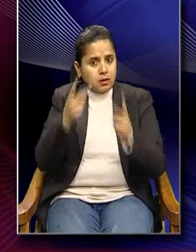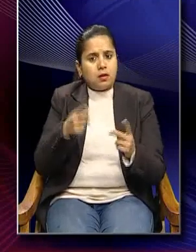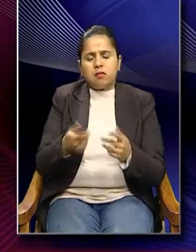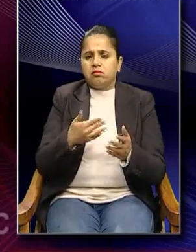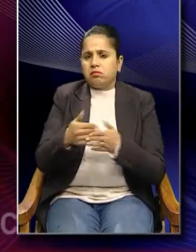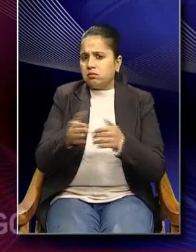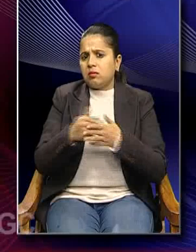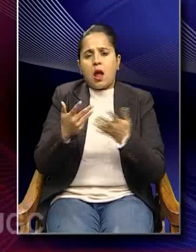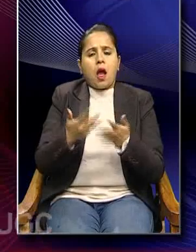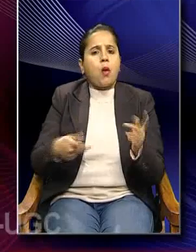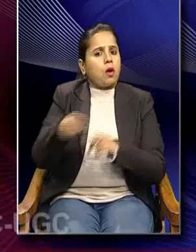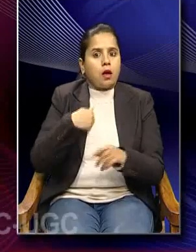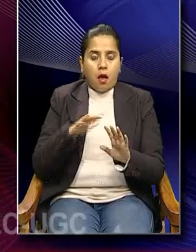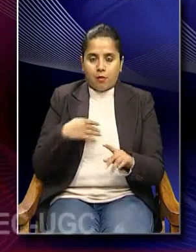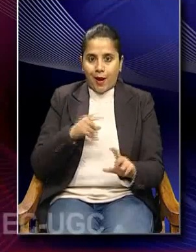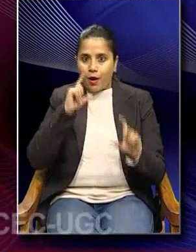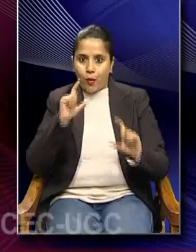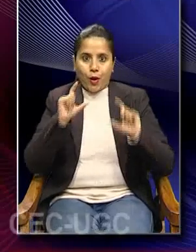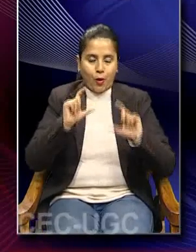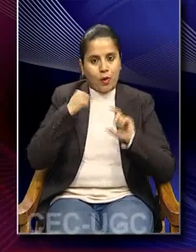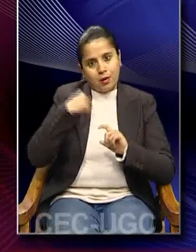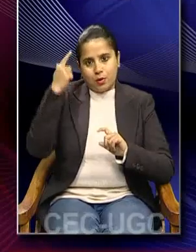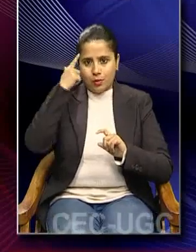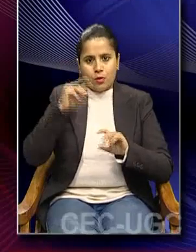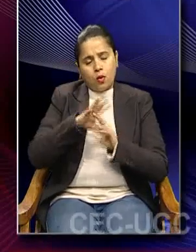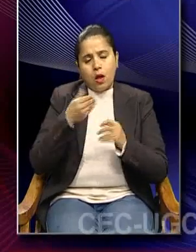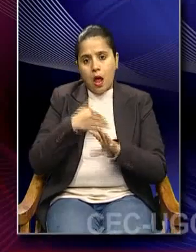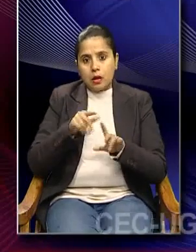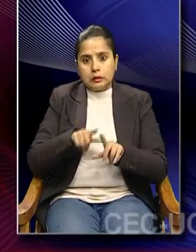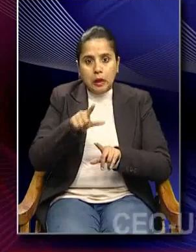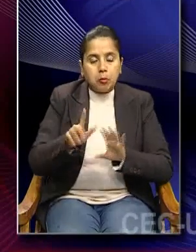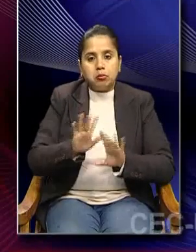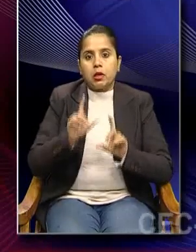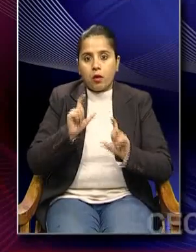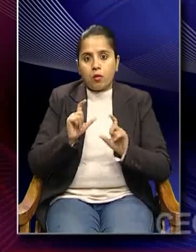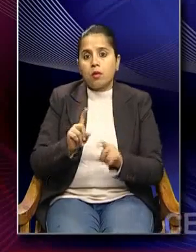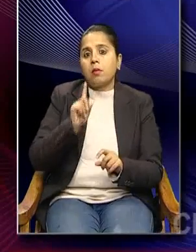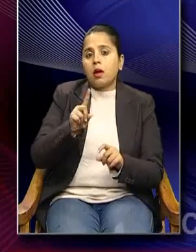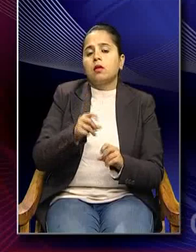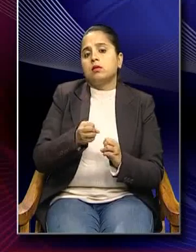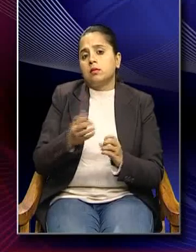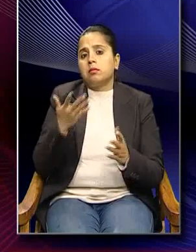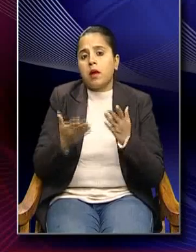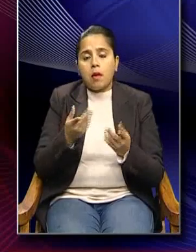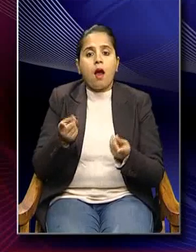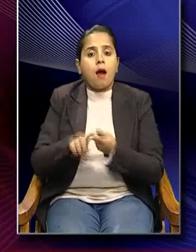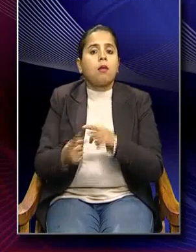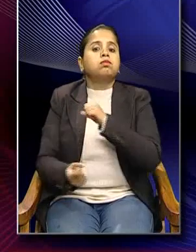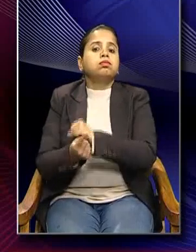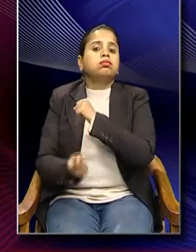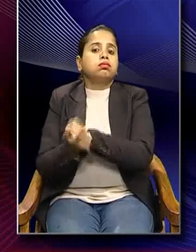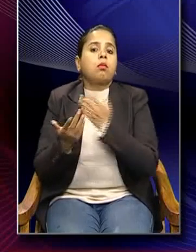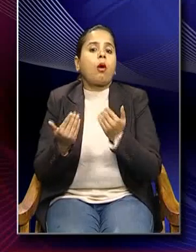matter how careful we take every step or every day, there are unexpected events. They may